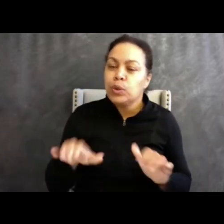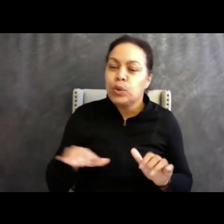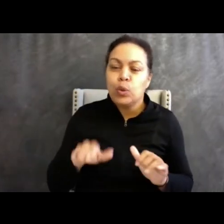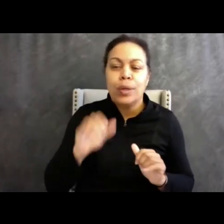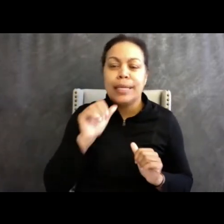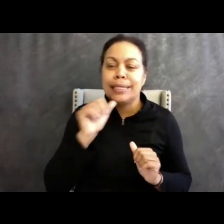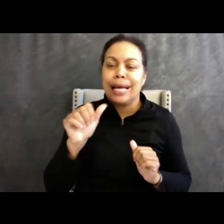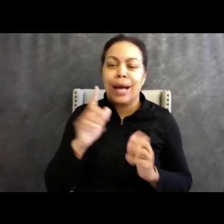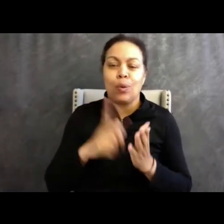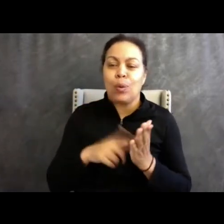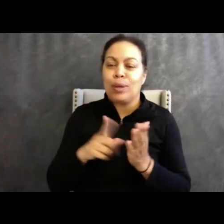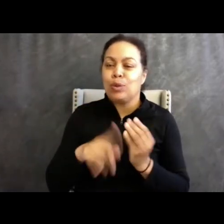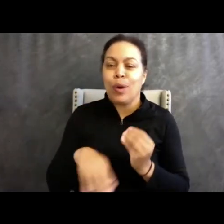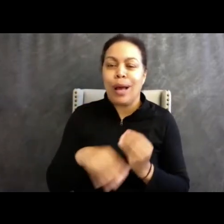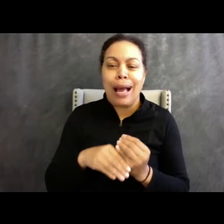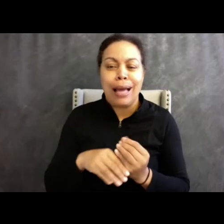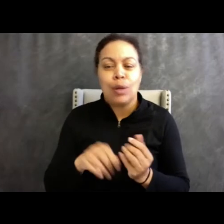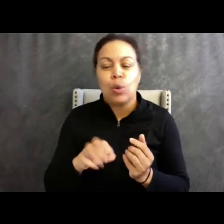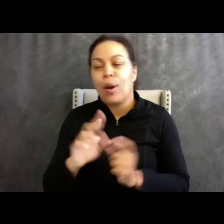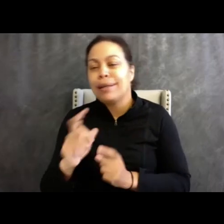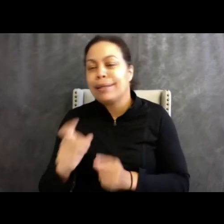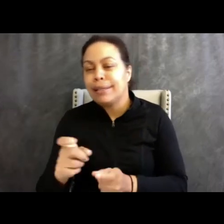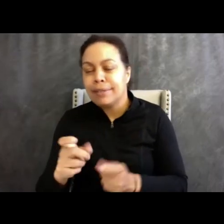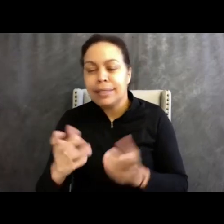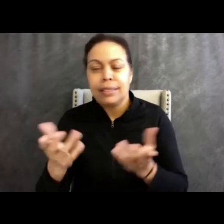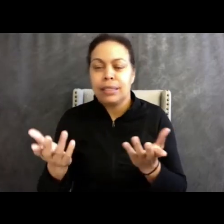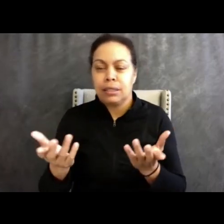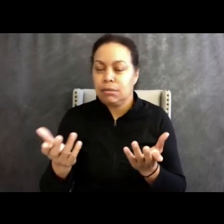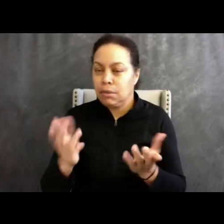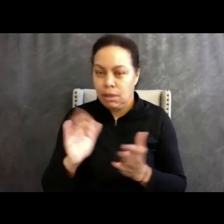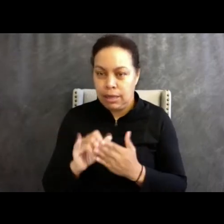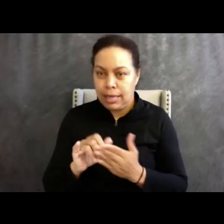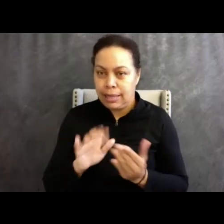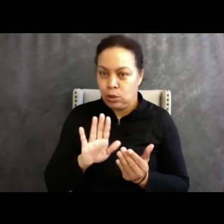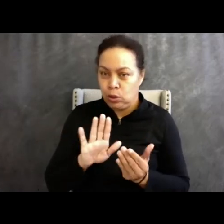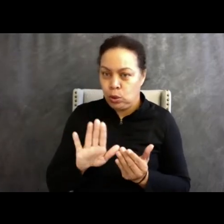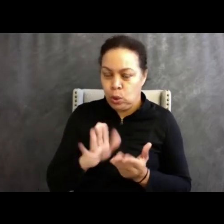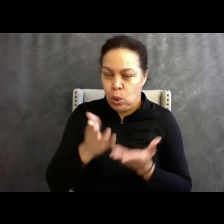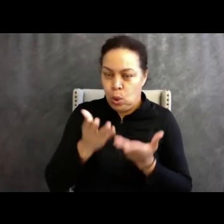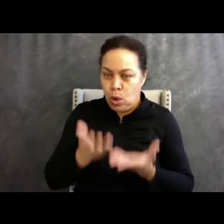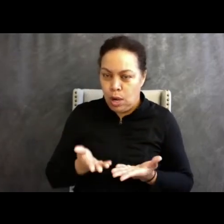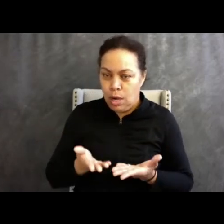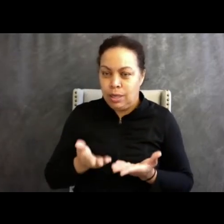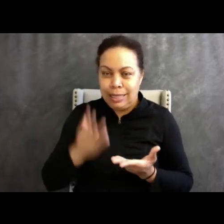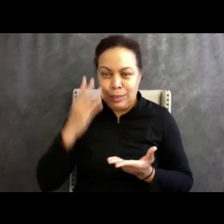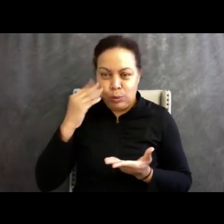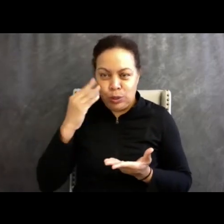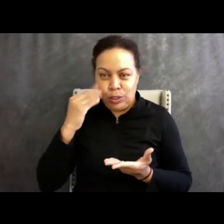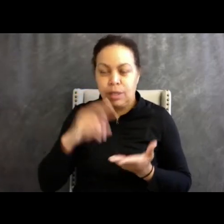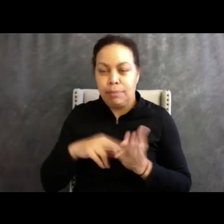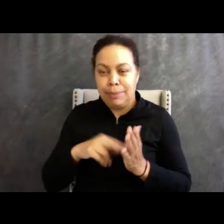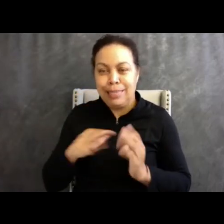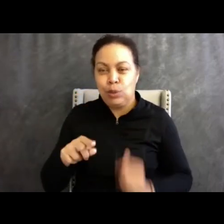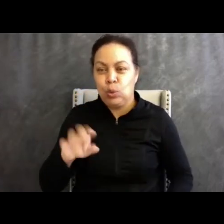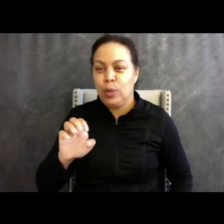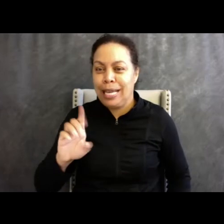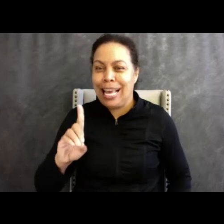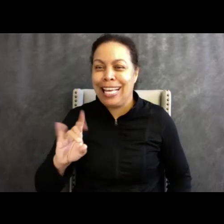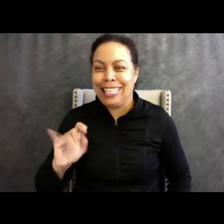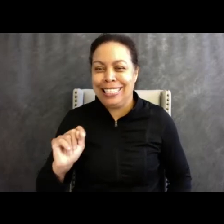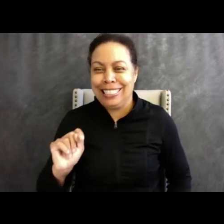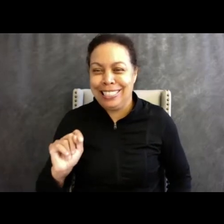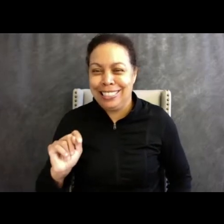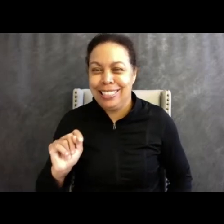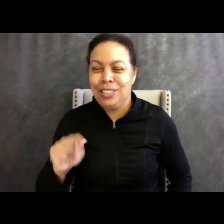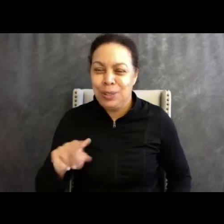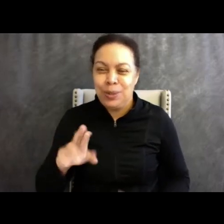adding or giving. You are editing. You are distilling. You are